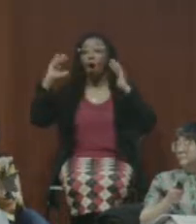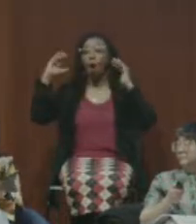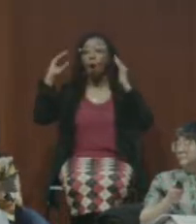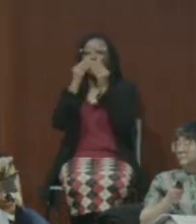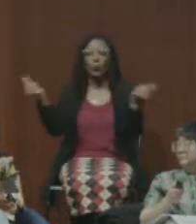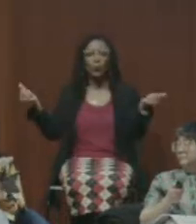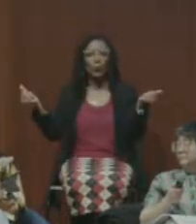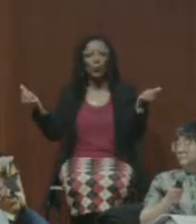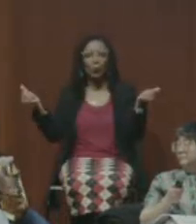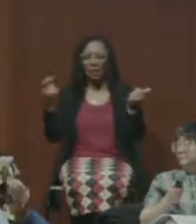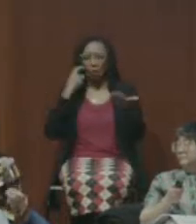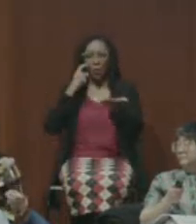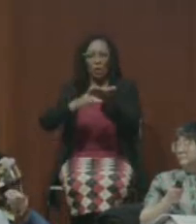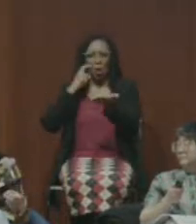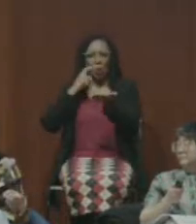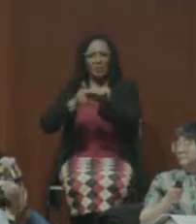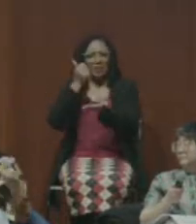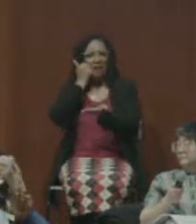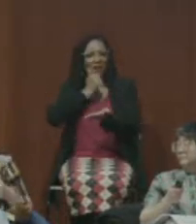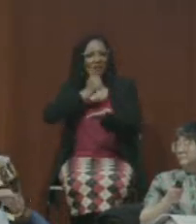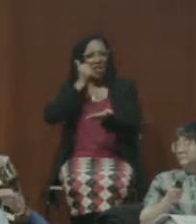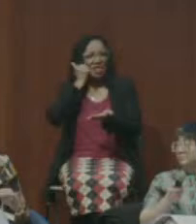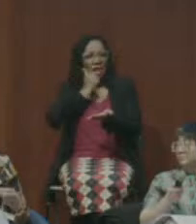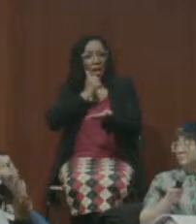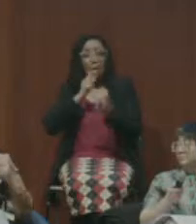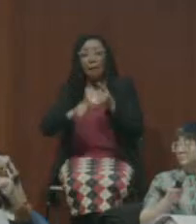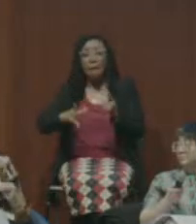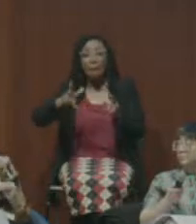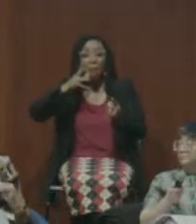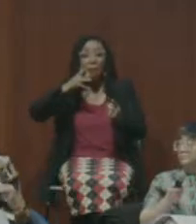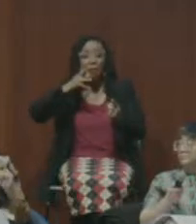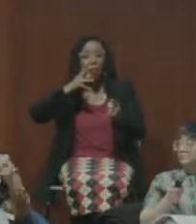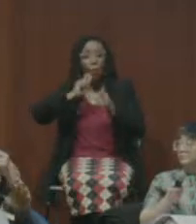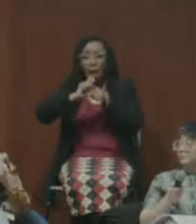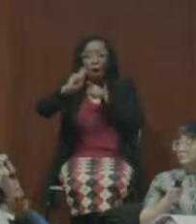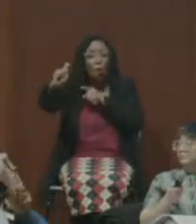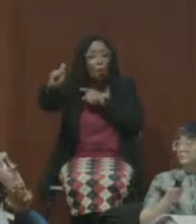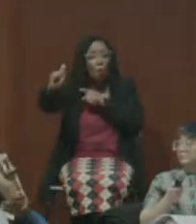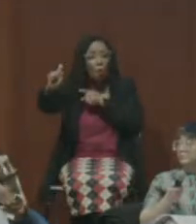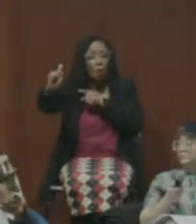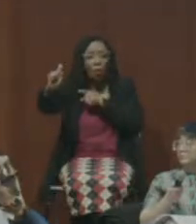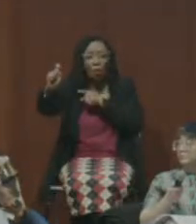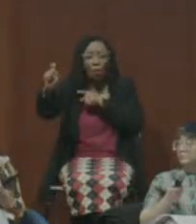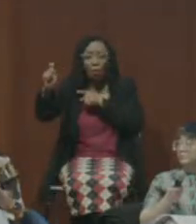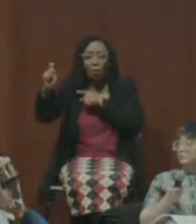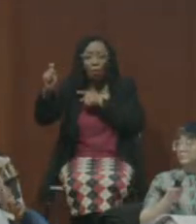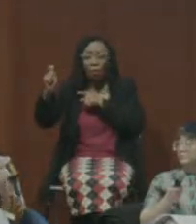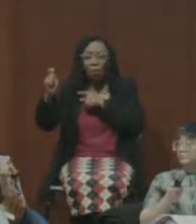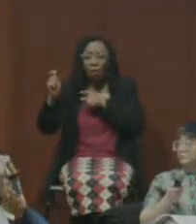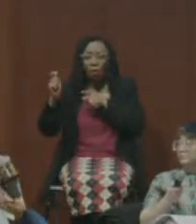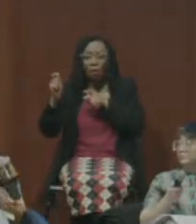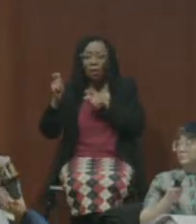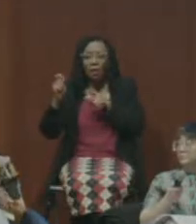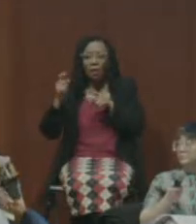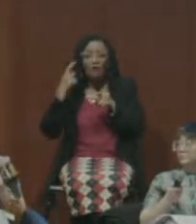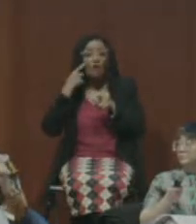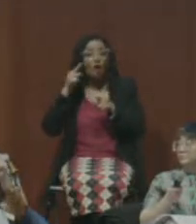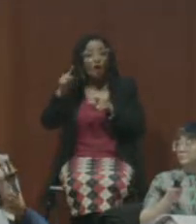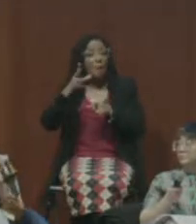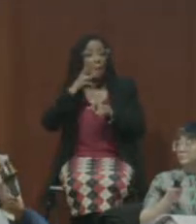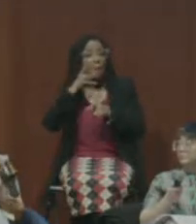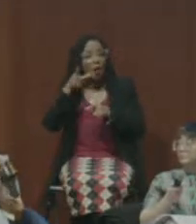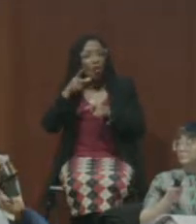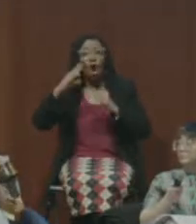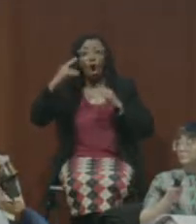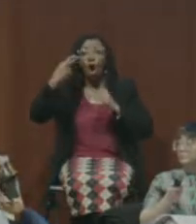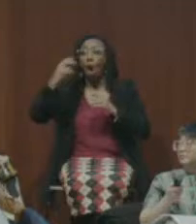are witnessing on a daily basis. To my mother, when I call her when I'm able to call her, for her,